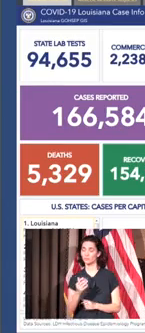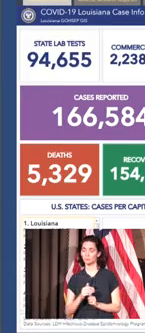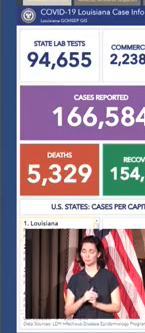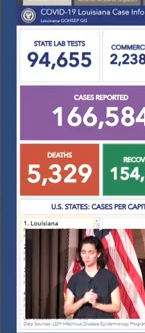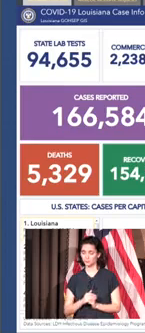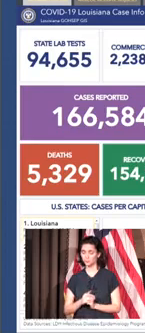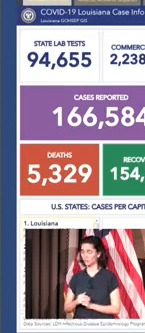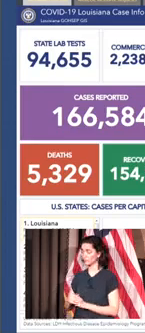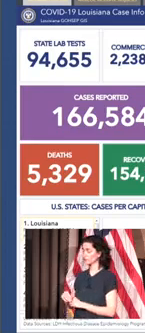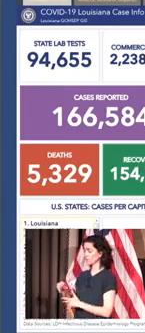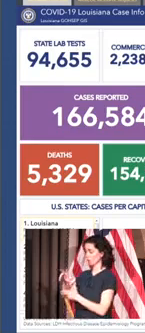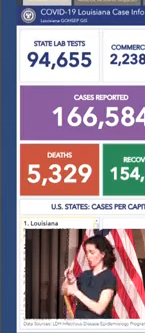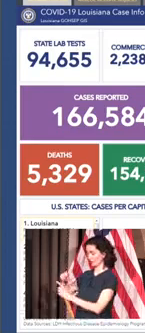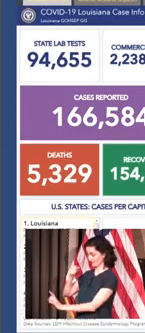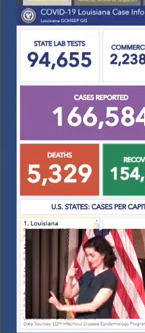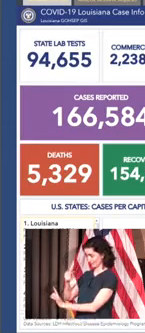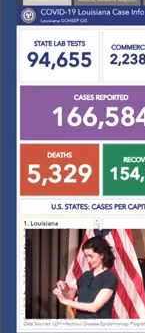hurricane hit, to